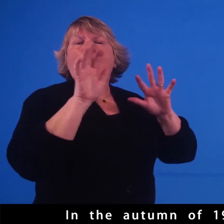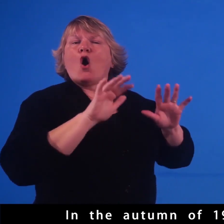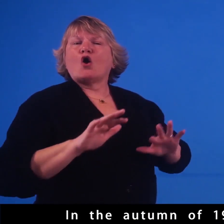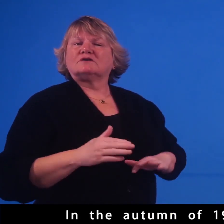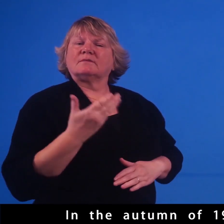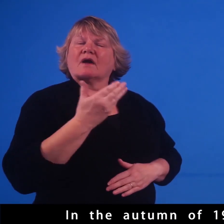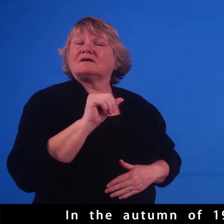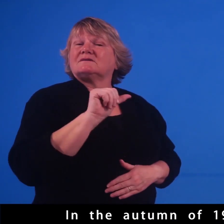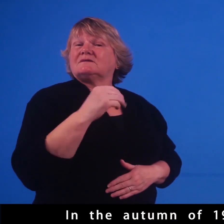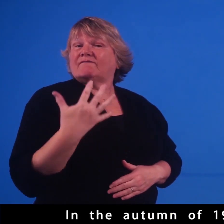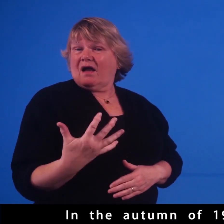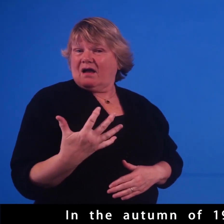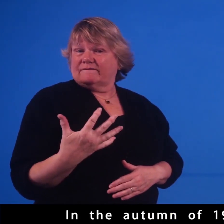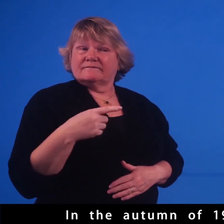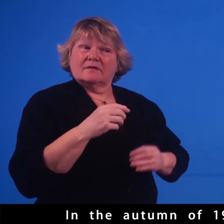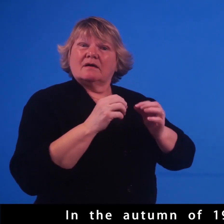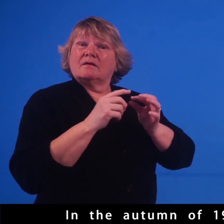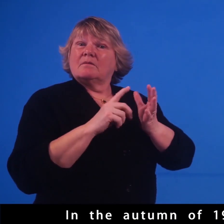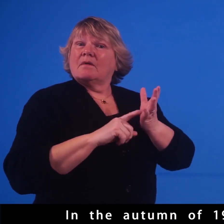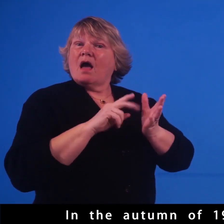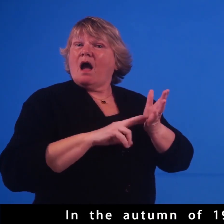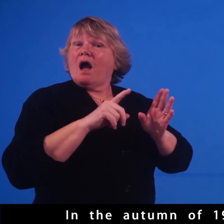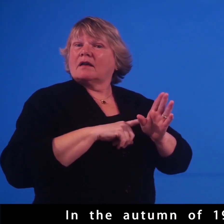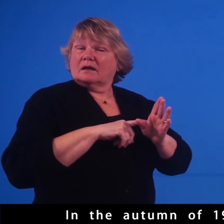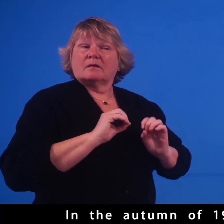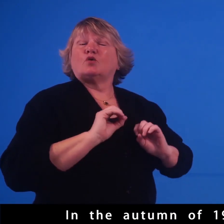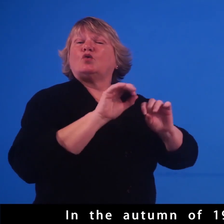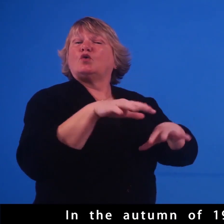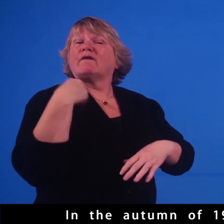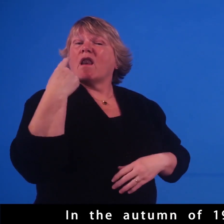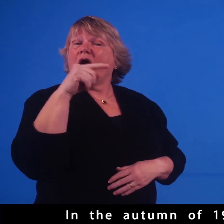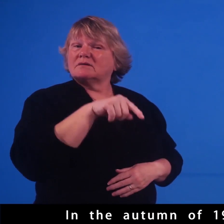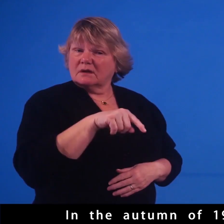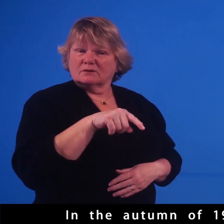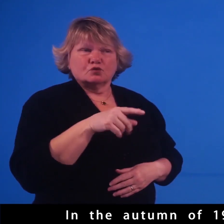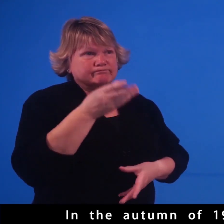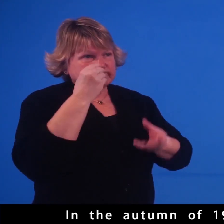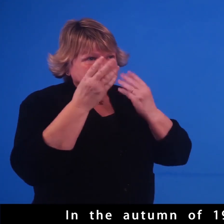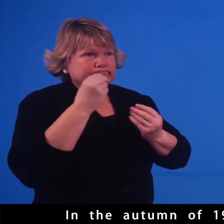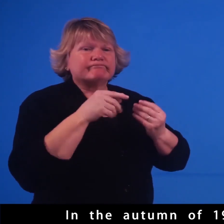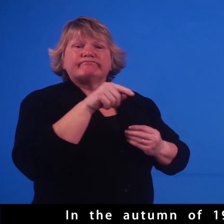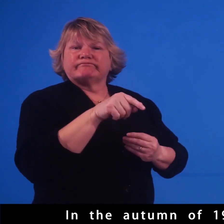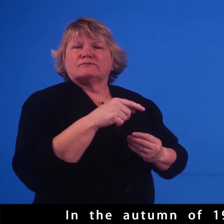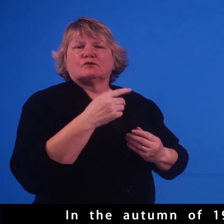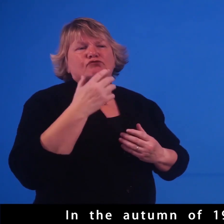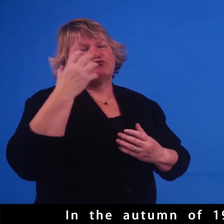In the autumn of 1965, Bellany moved to London to study at the Royal College of